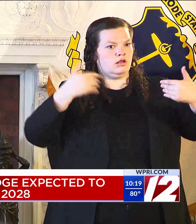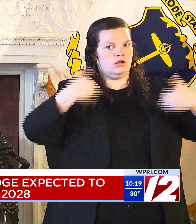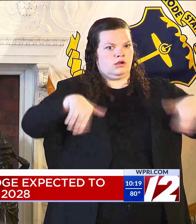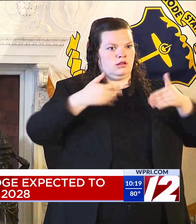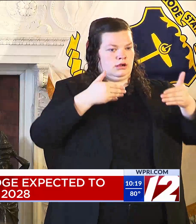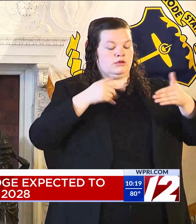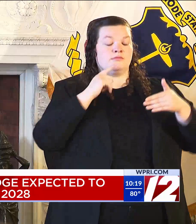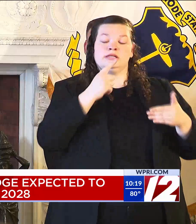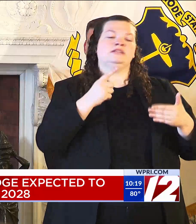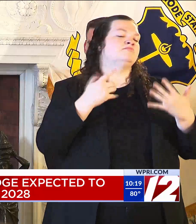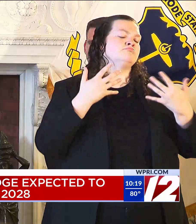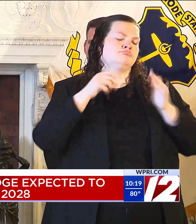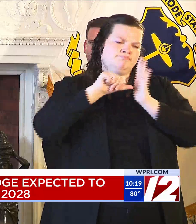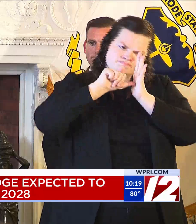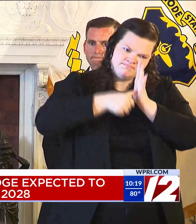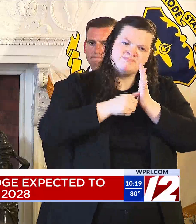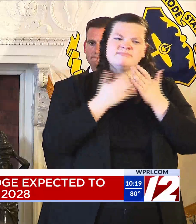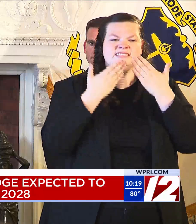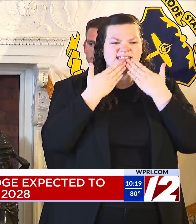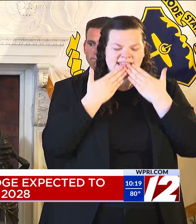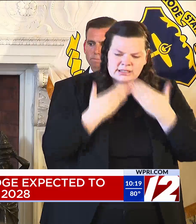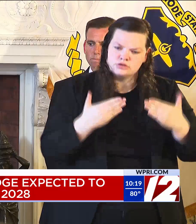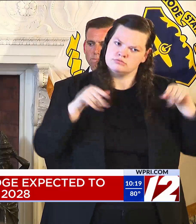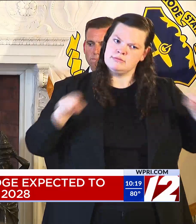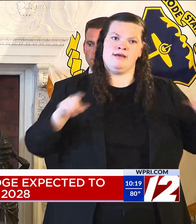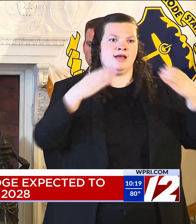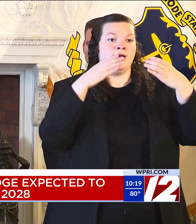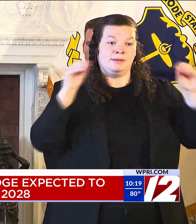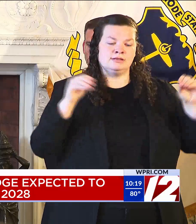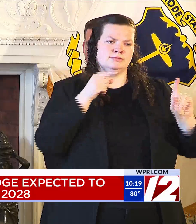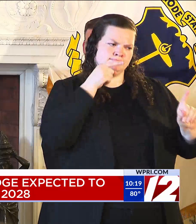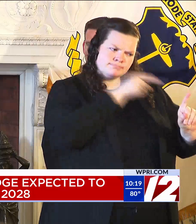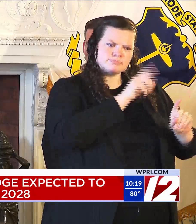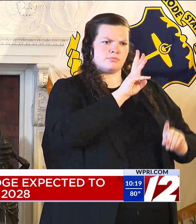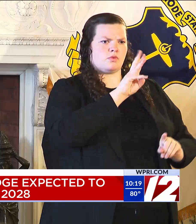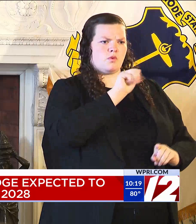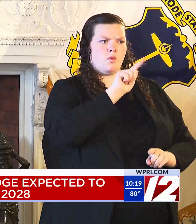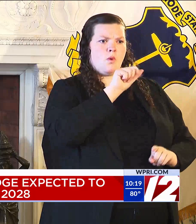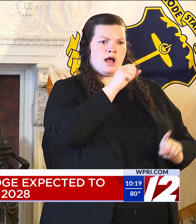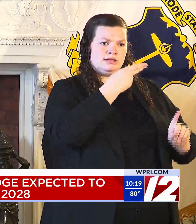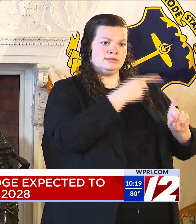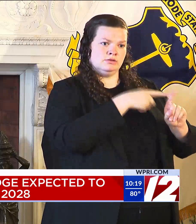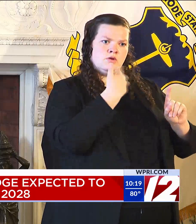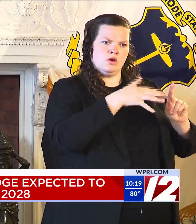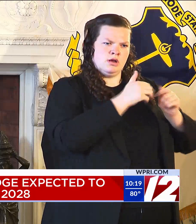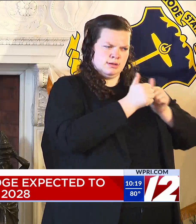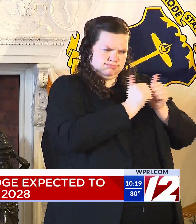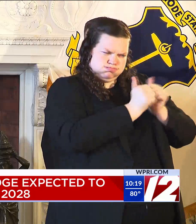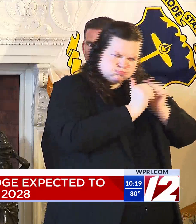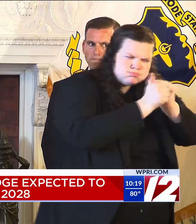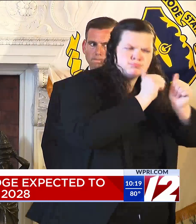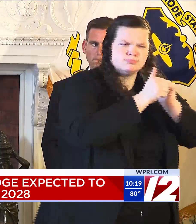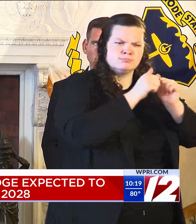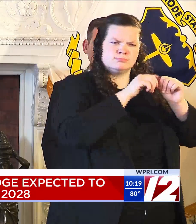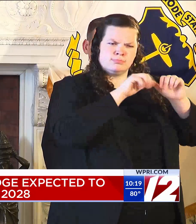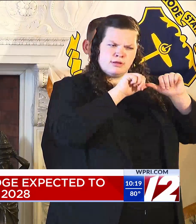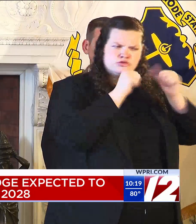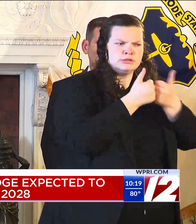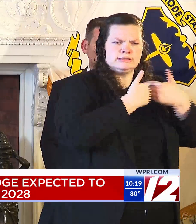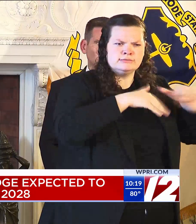so competitive through this process and giving us the benefit, and the taxpayers the benefit of that.